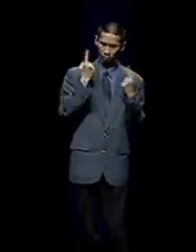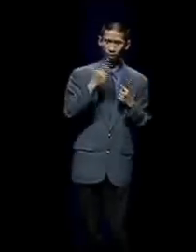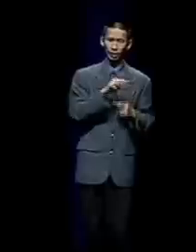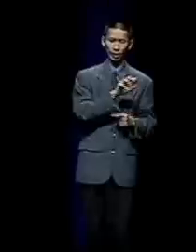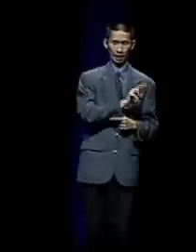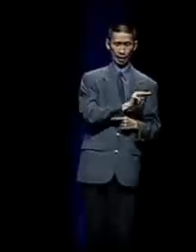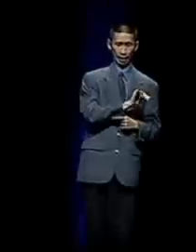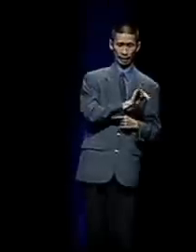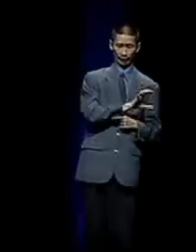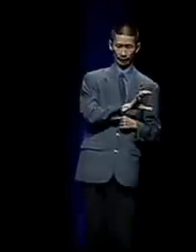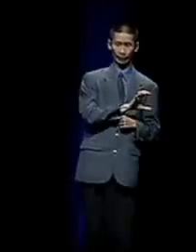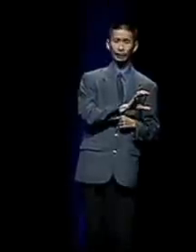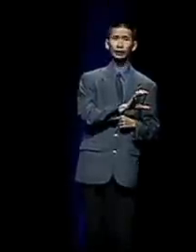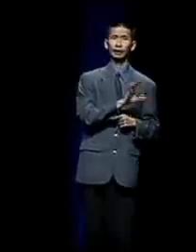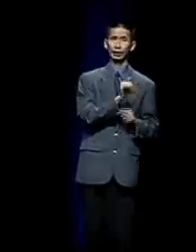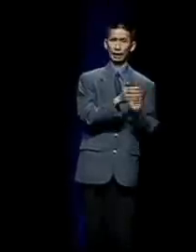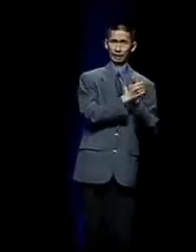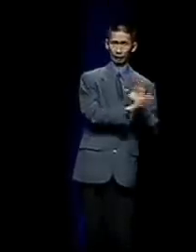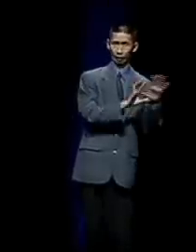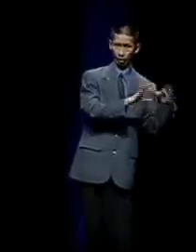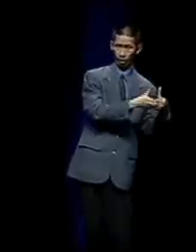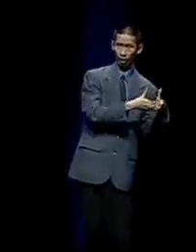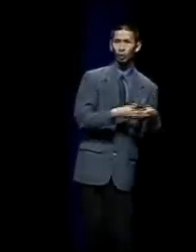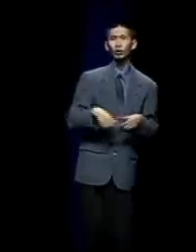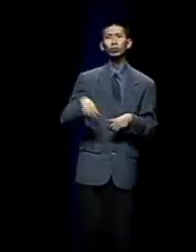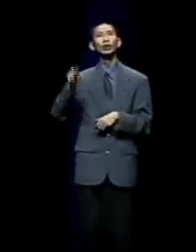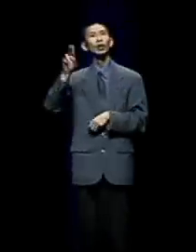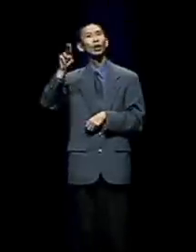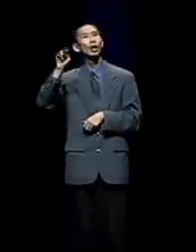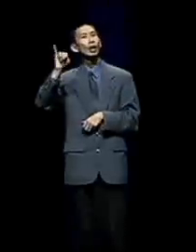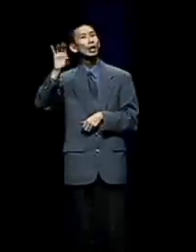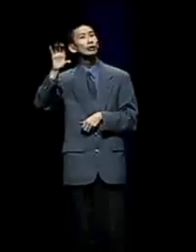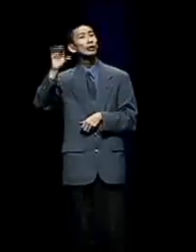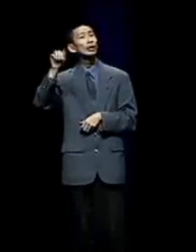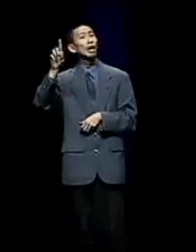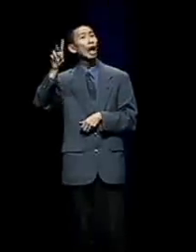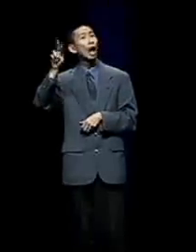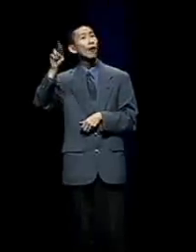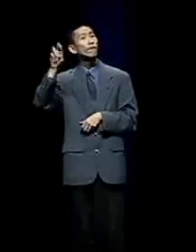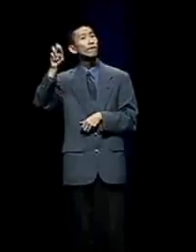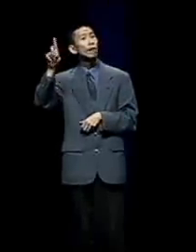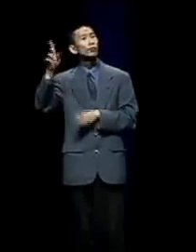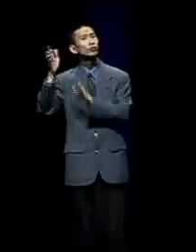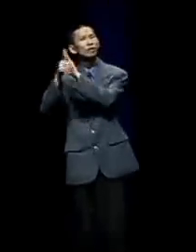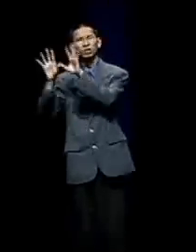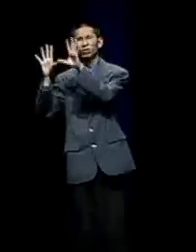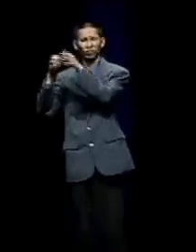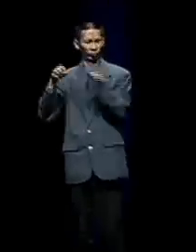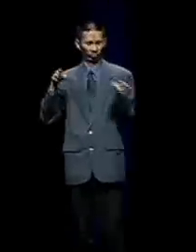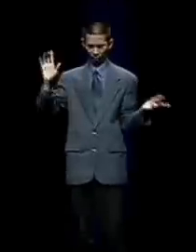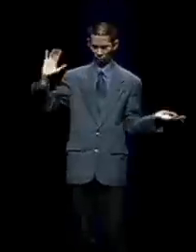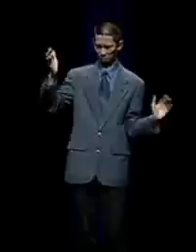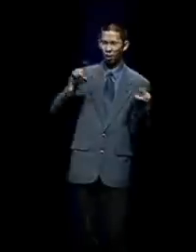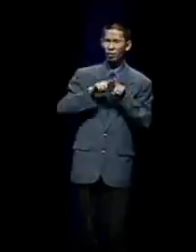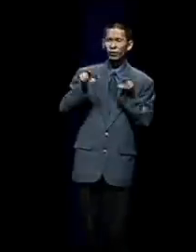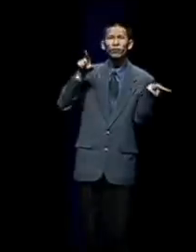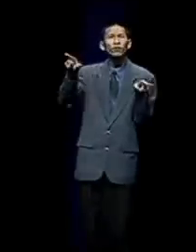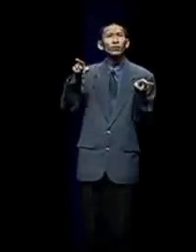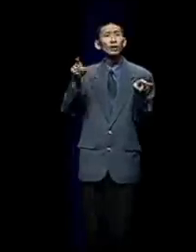and advanced skills? And if we can't communicate that to the consumer, how on earth is the consumer going to decide what they're going to get? How